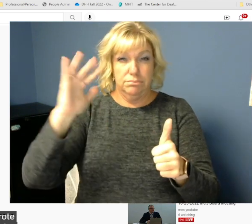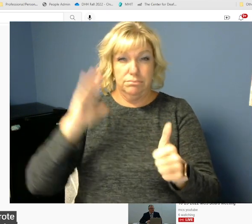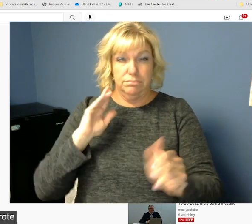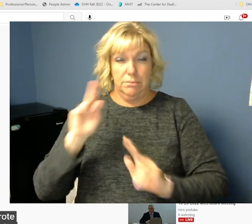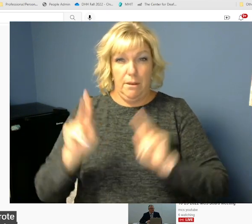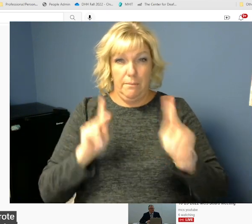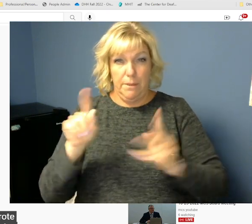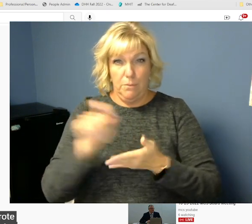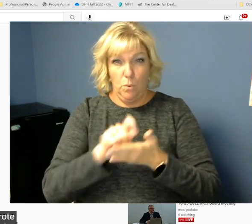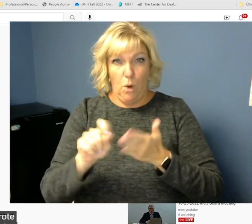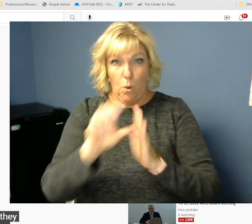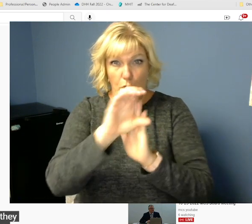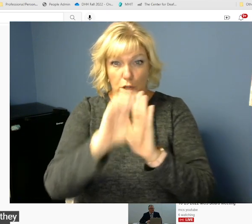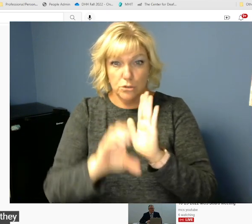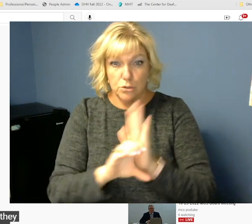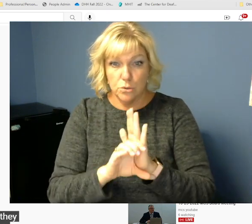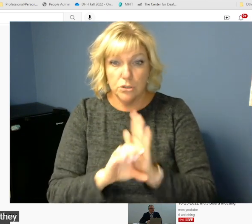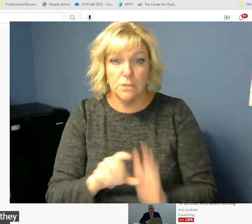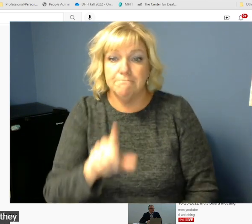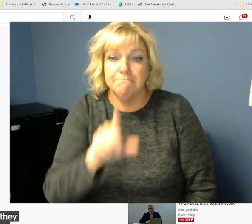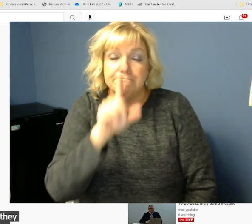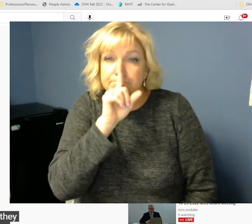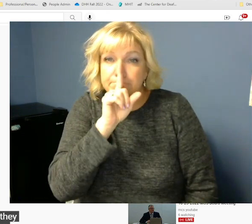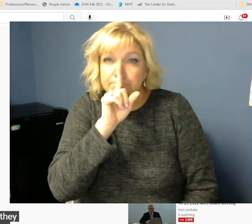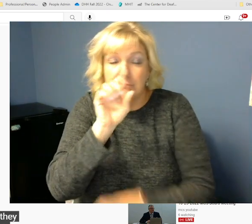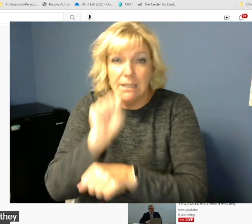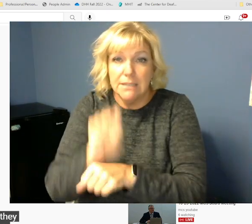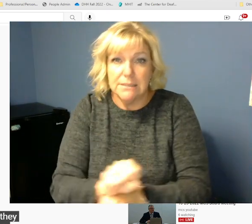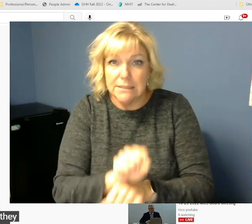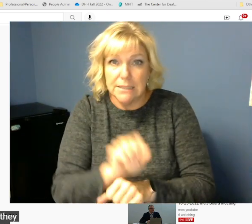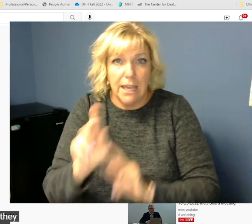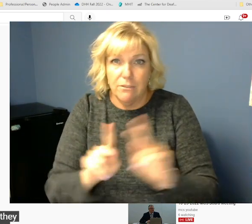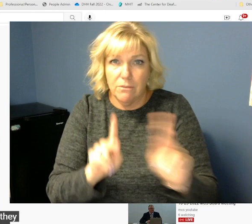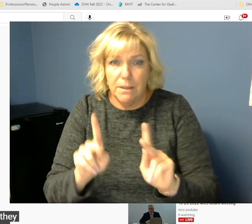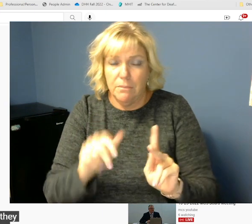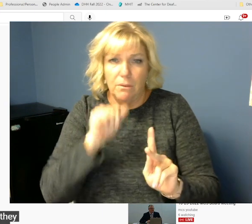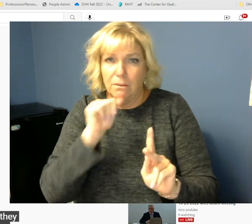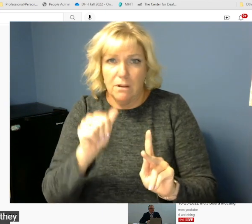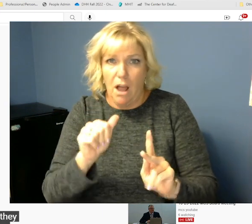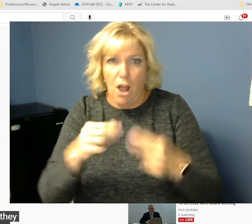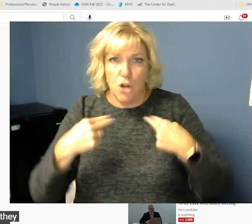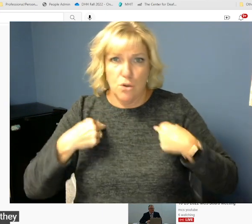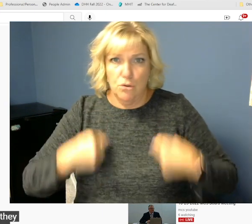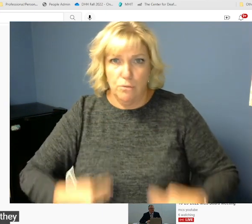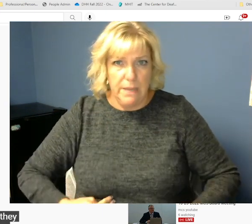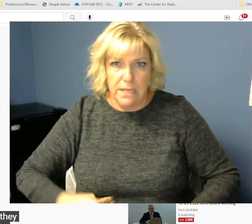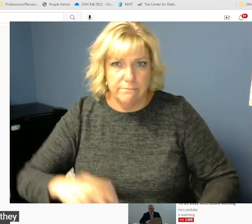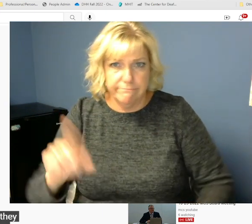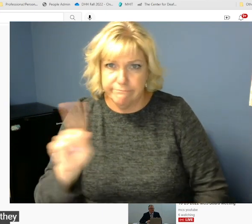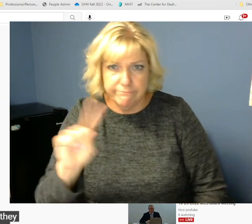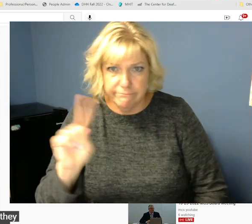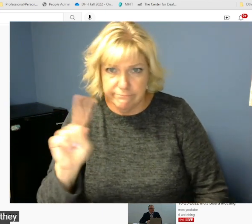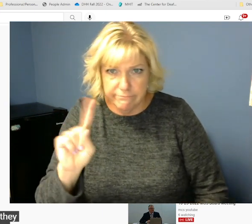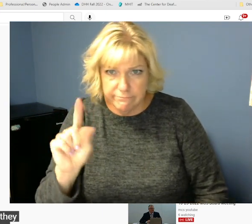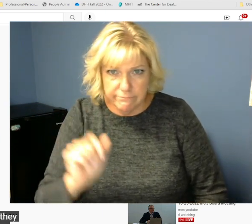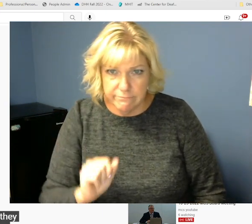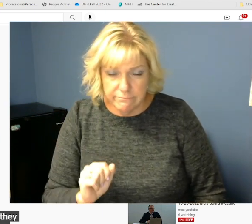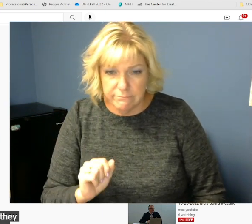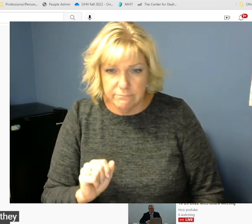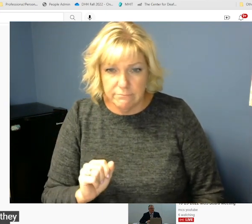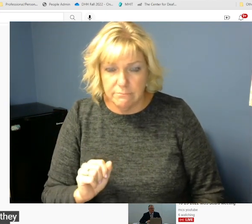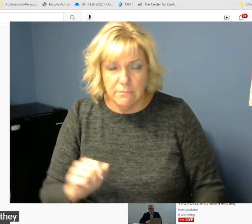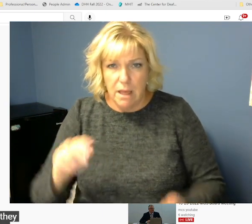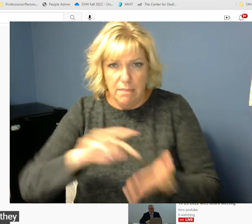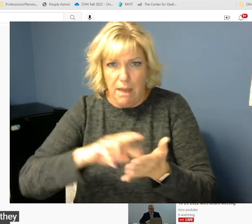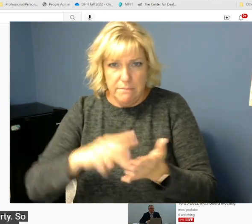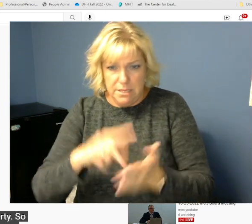the Constitution, they did not conceive of enslaved peoples as people. So they aren't